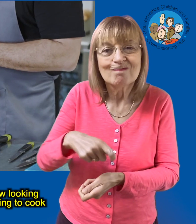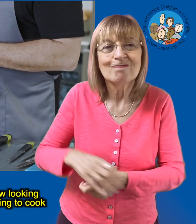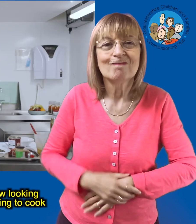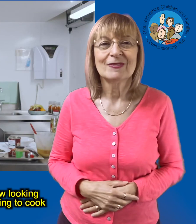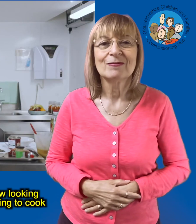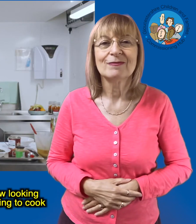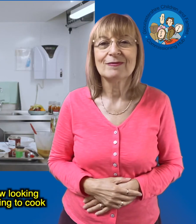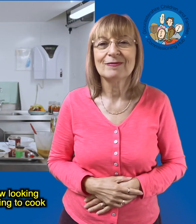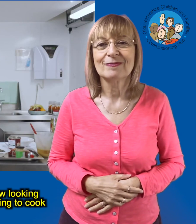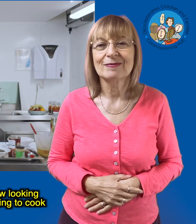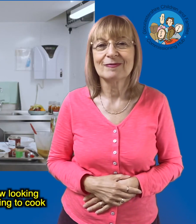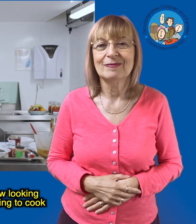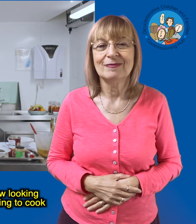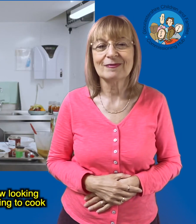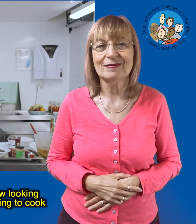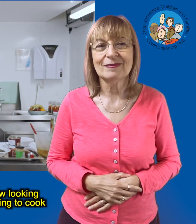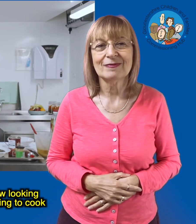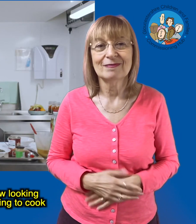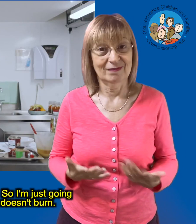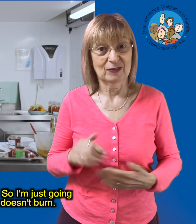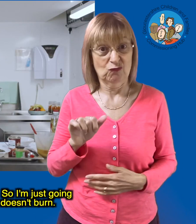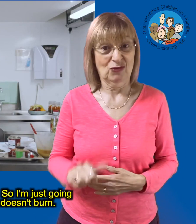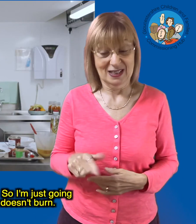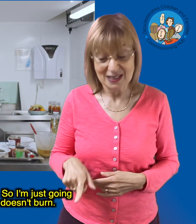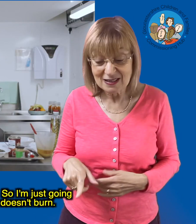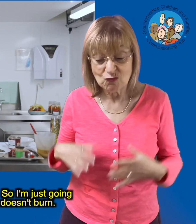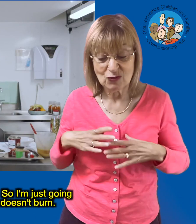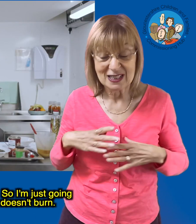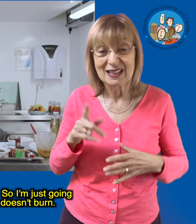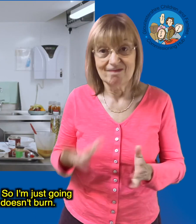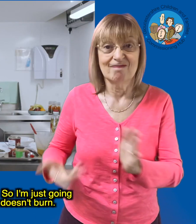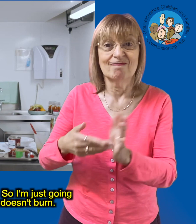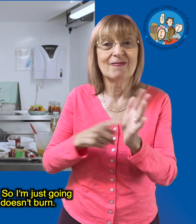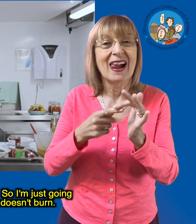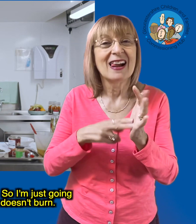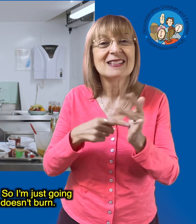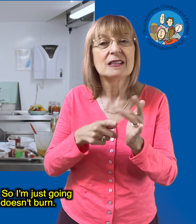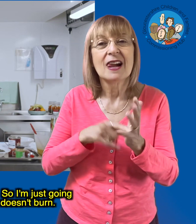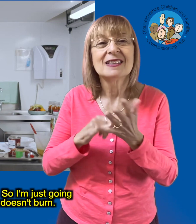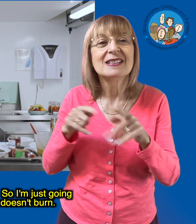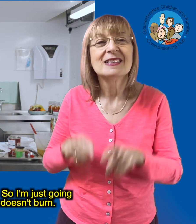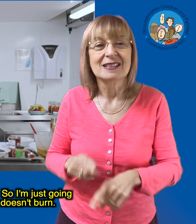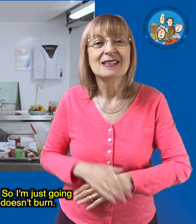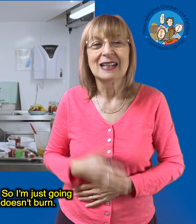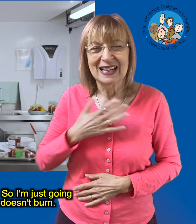colour, so I know they're starting to cook, and this is the right time now to add the lentils.